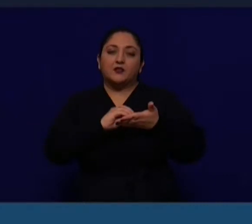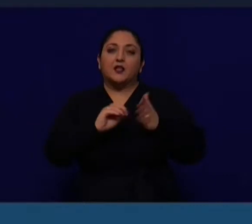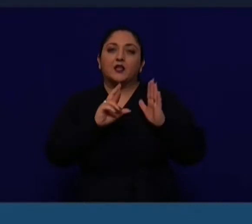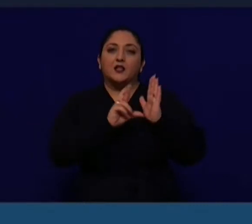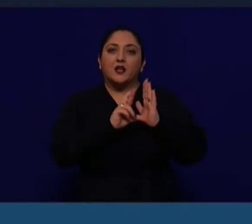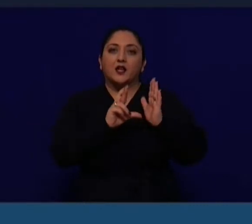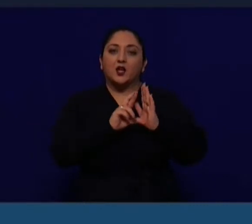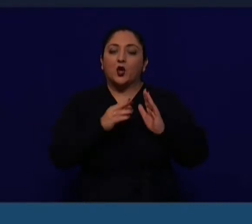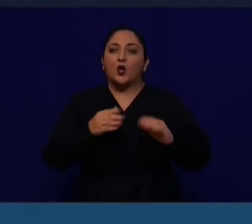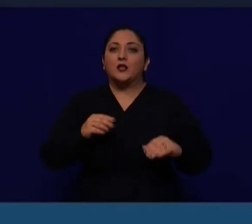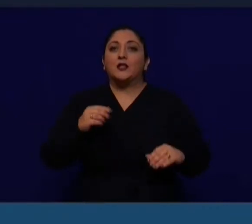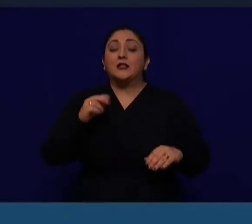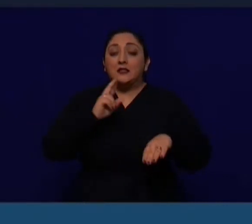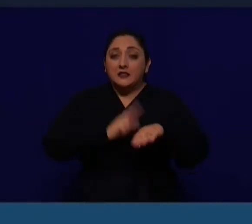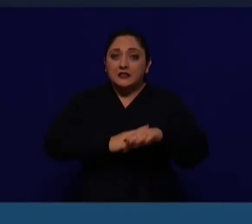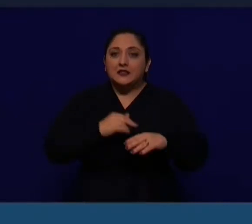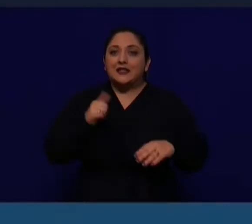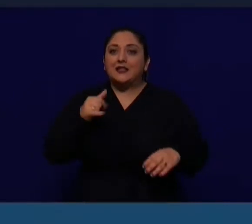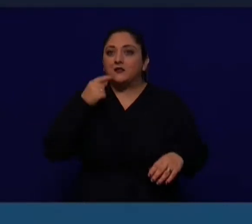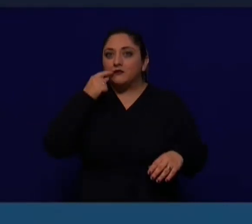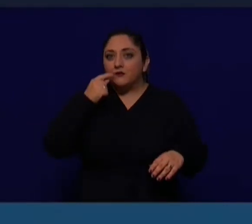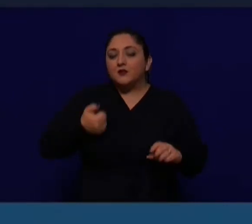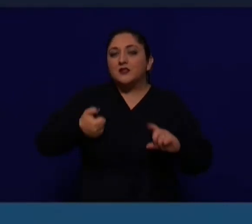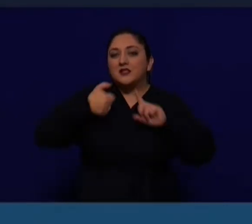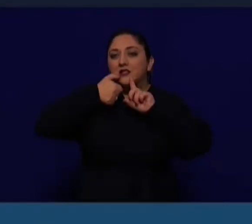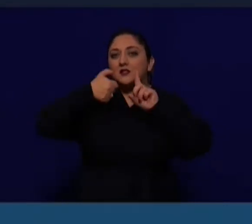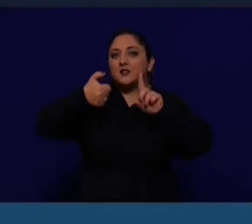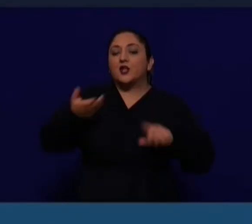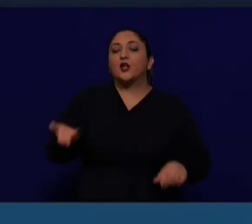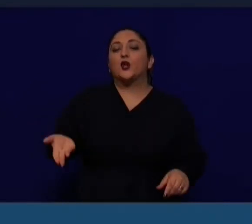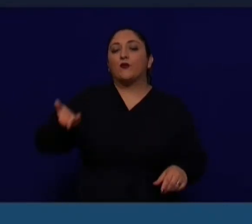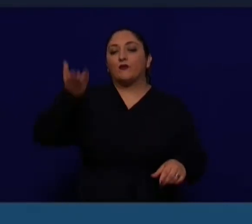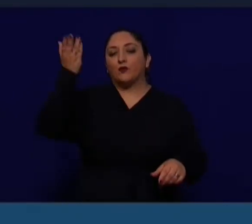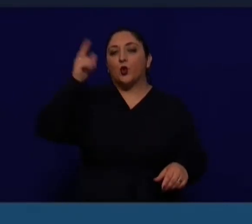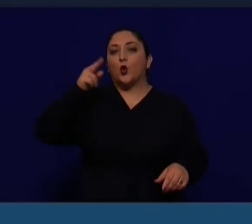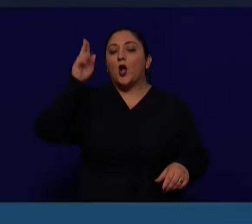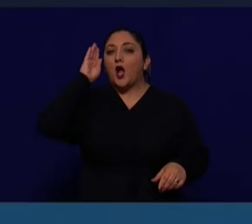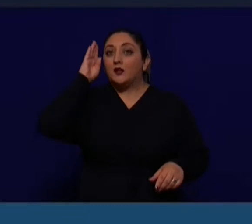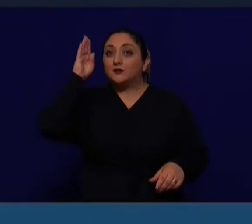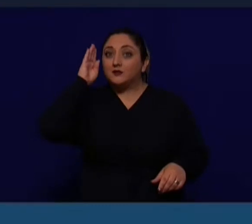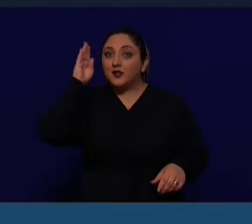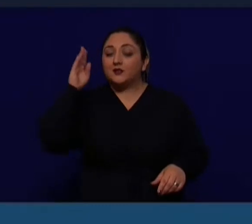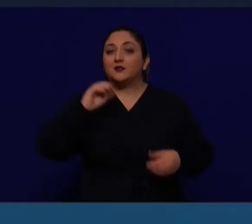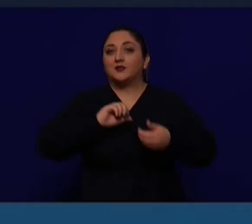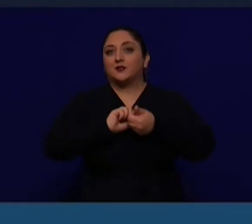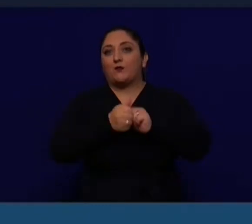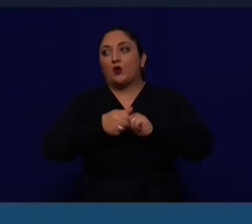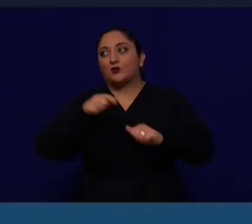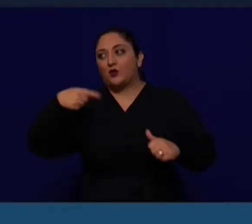ikbar minn 16-il sena u għal kwalinkwa sport ieħor li diġà kien qabel fis-seħħ ukoll.